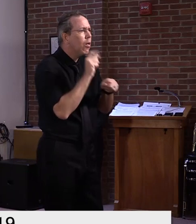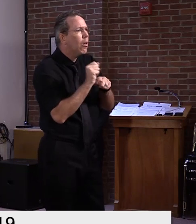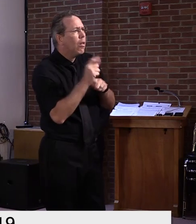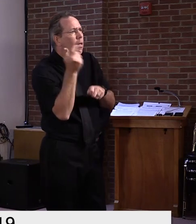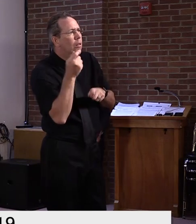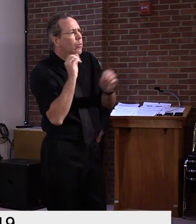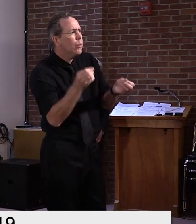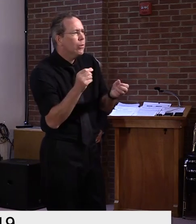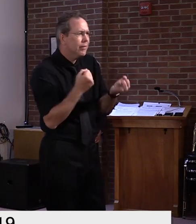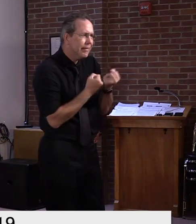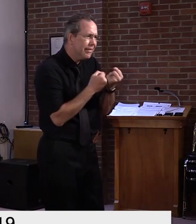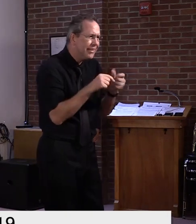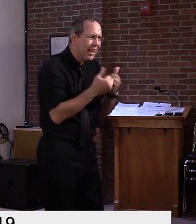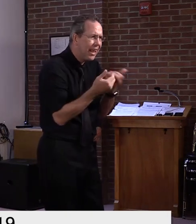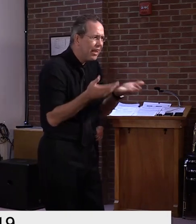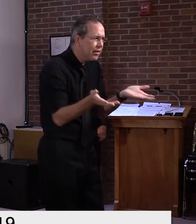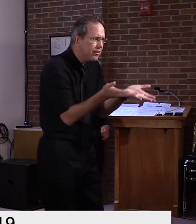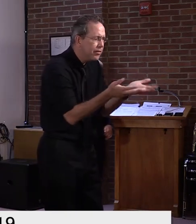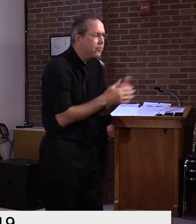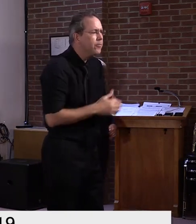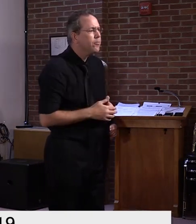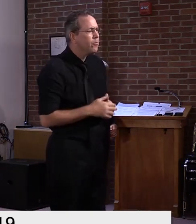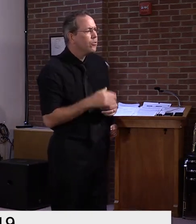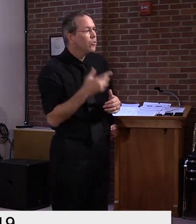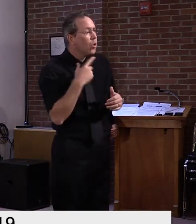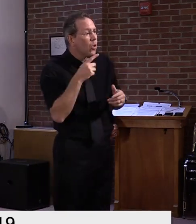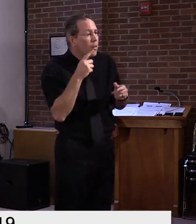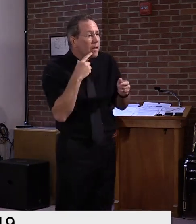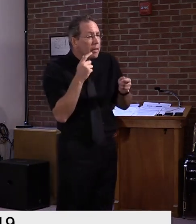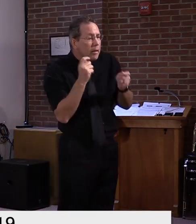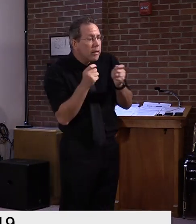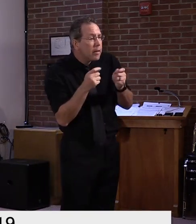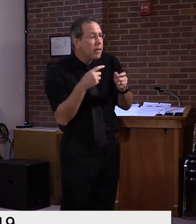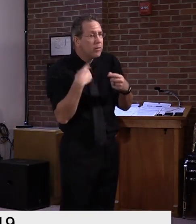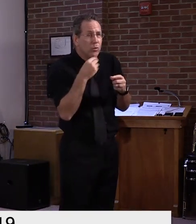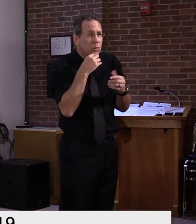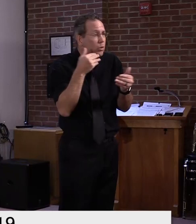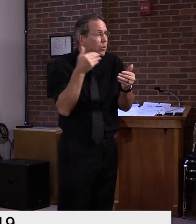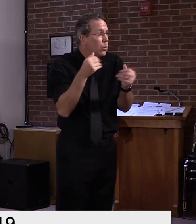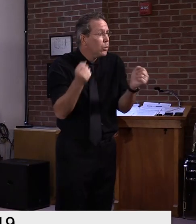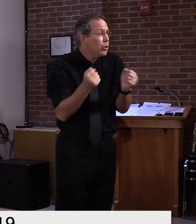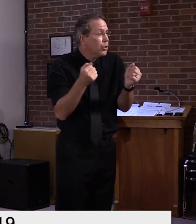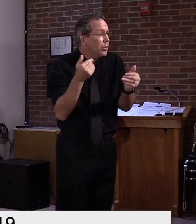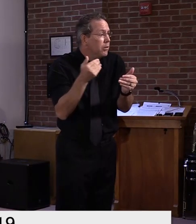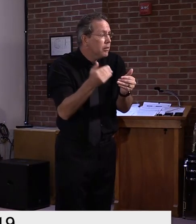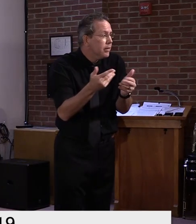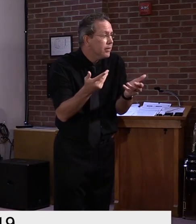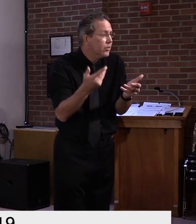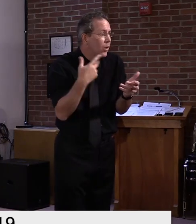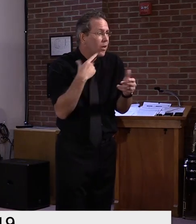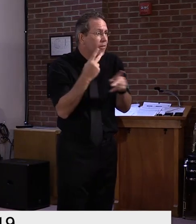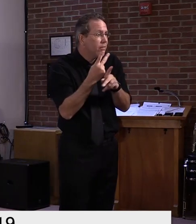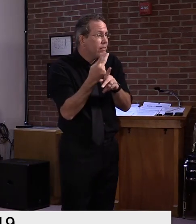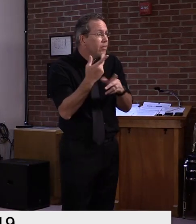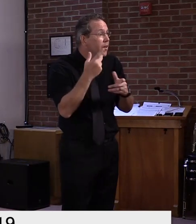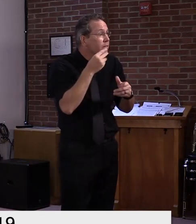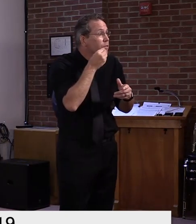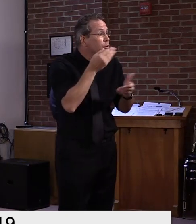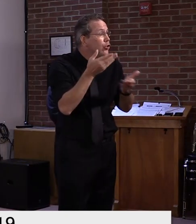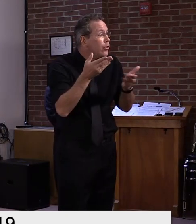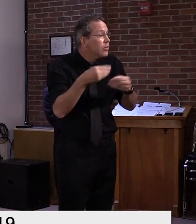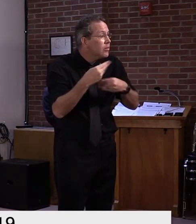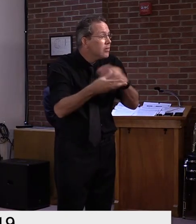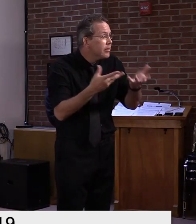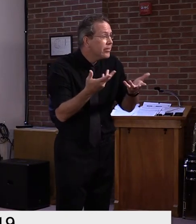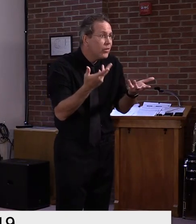come in, that will impact other industries as well. Food service, obviously, but also things